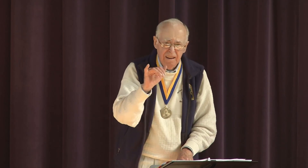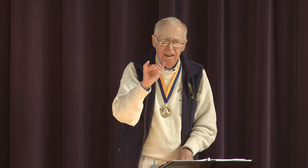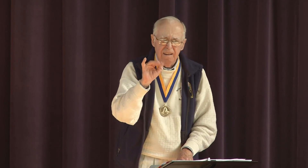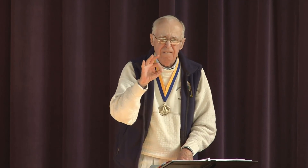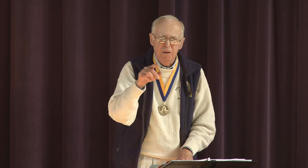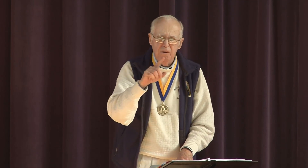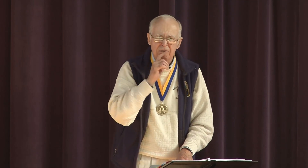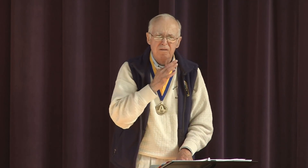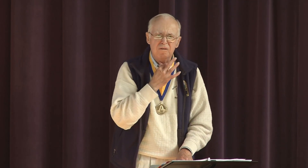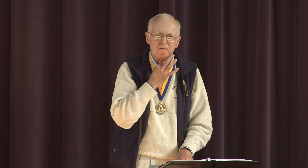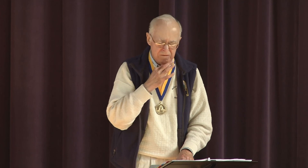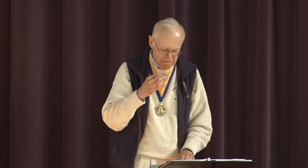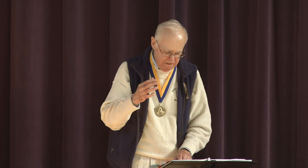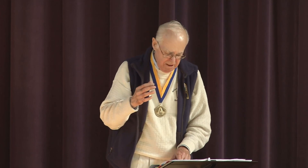tuition.